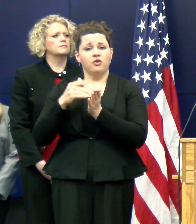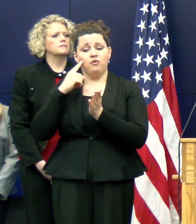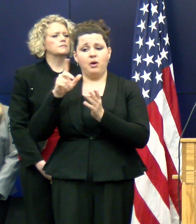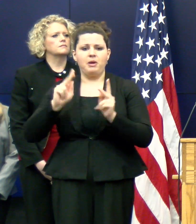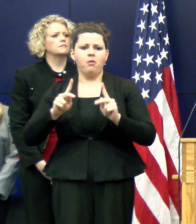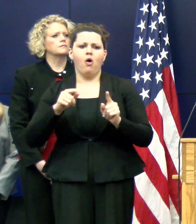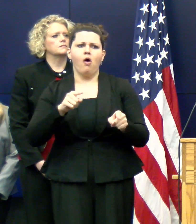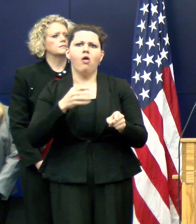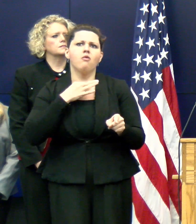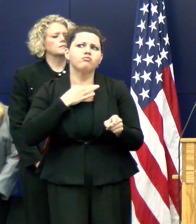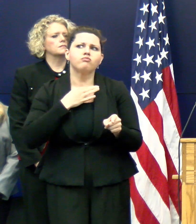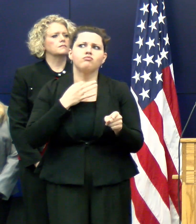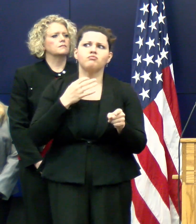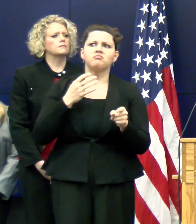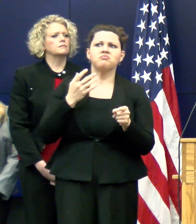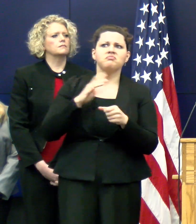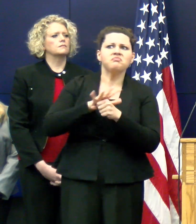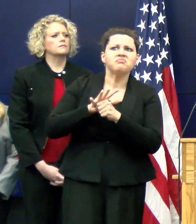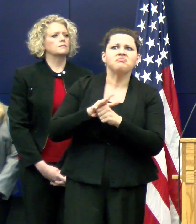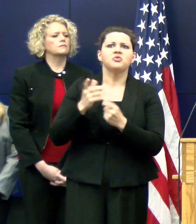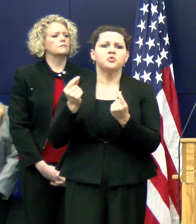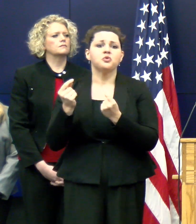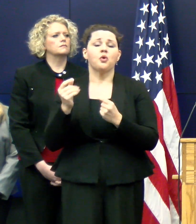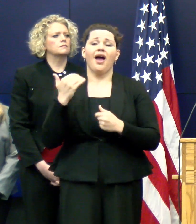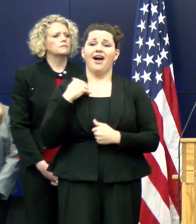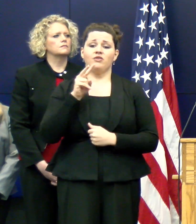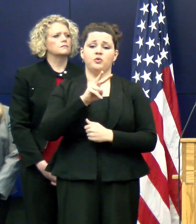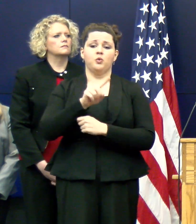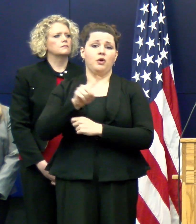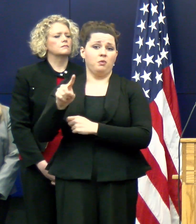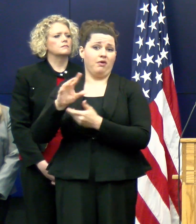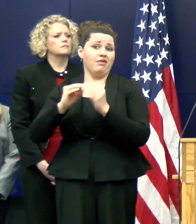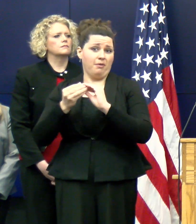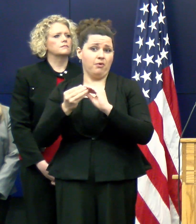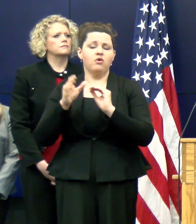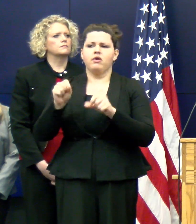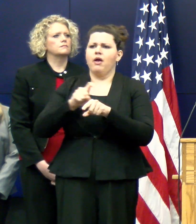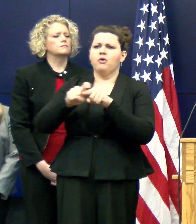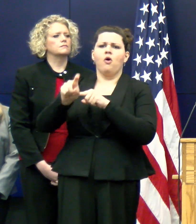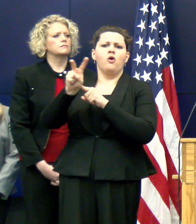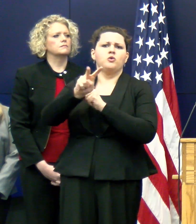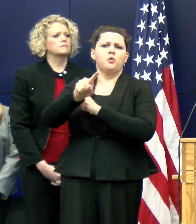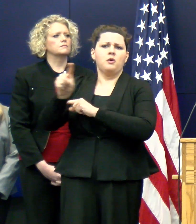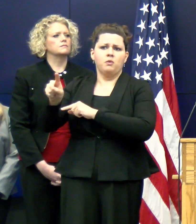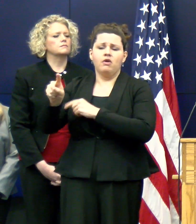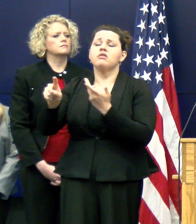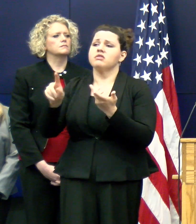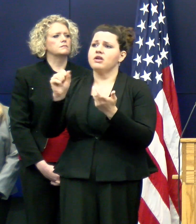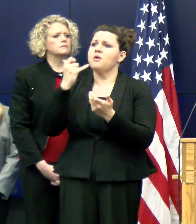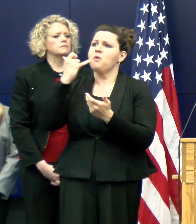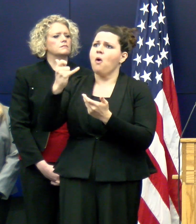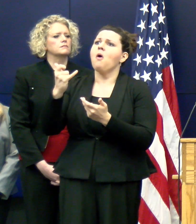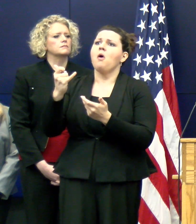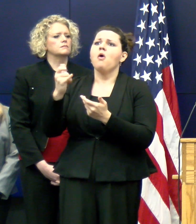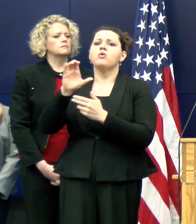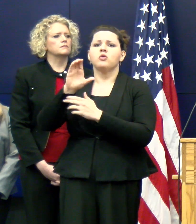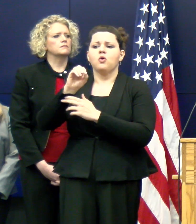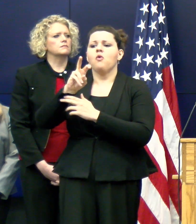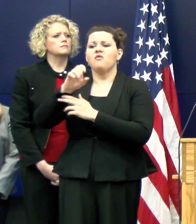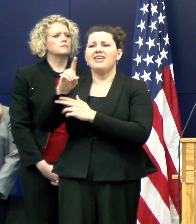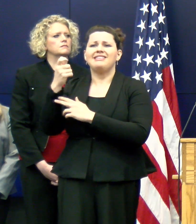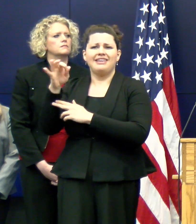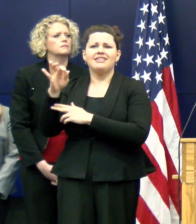Iowans who have questions. This is our 211 number that allows Iowans to call in and get basic information about COVID-19 and where to learn